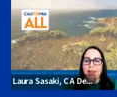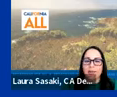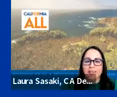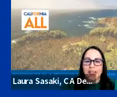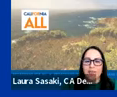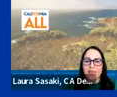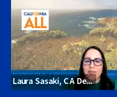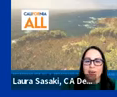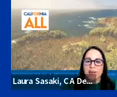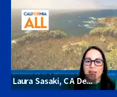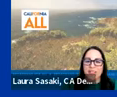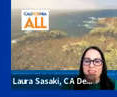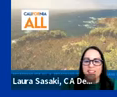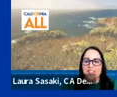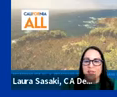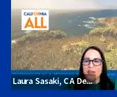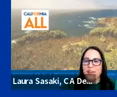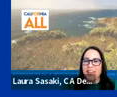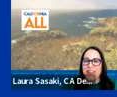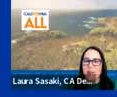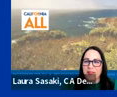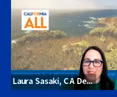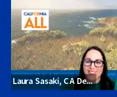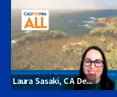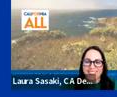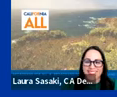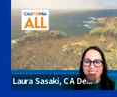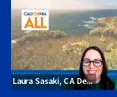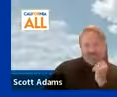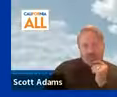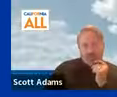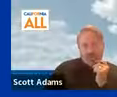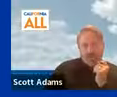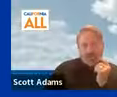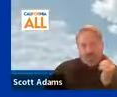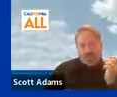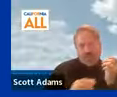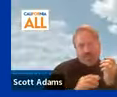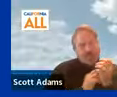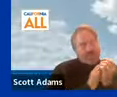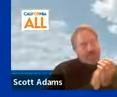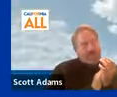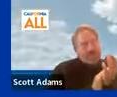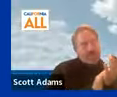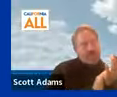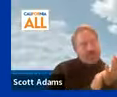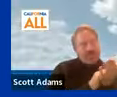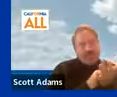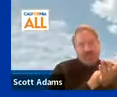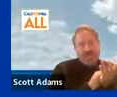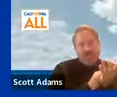Scott Adams, California Department of Technology, you have your hand up. Yeah, Laura. So I just wanted to comment